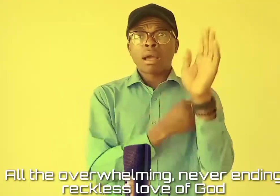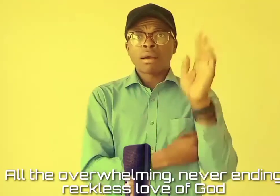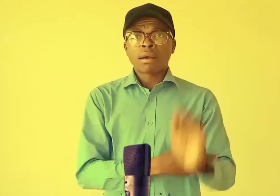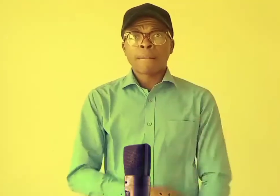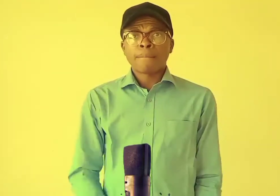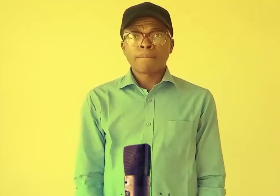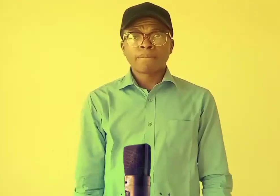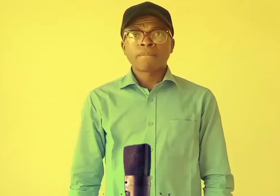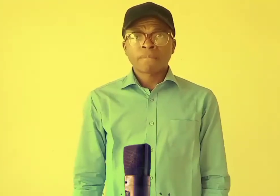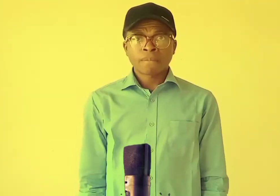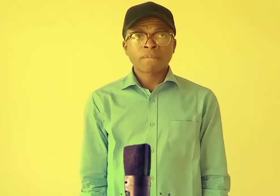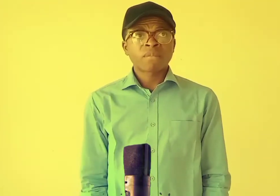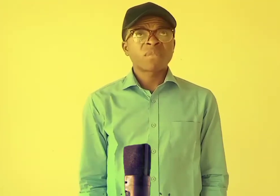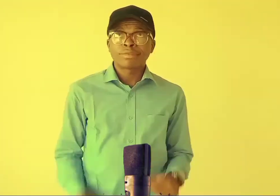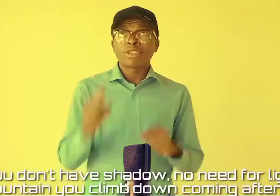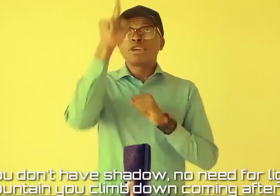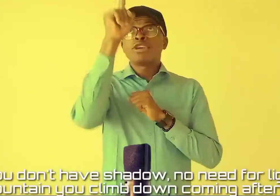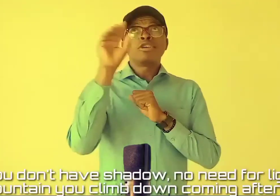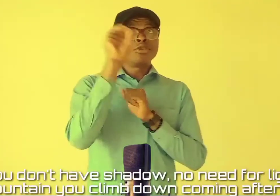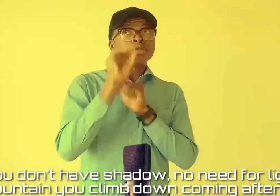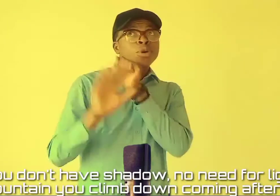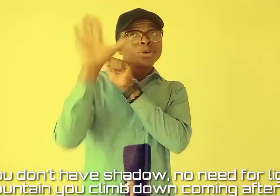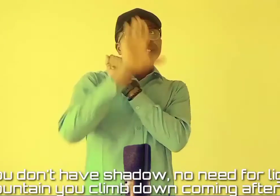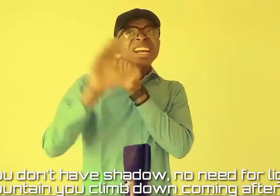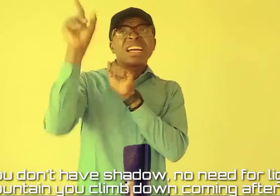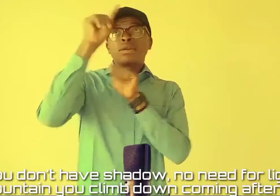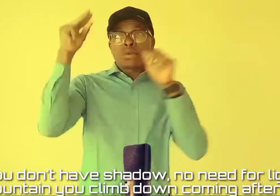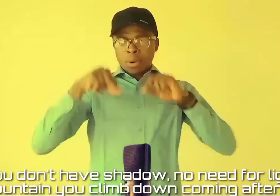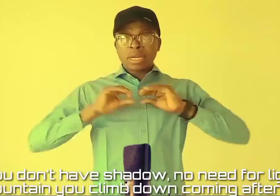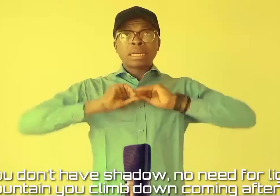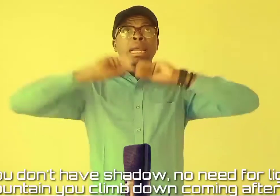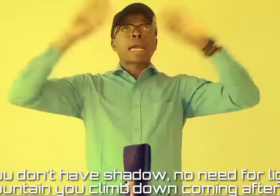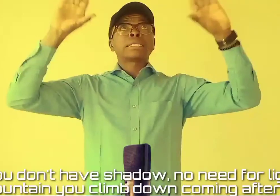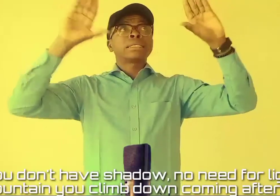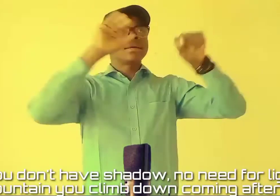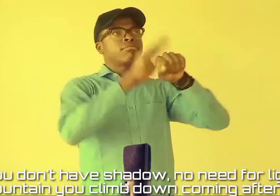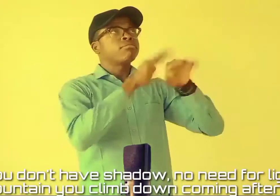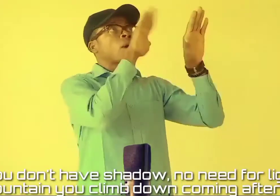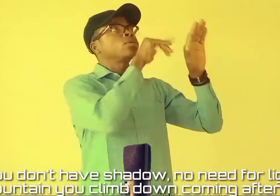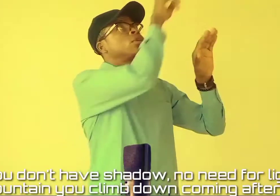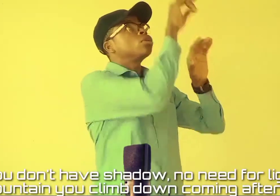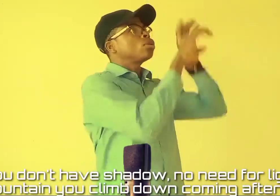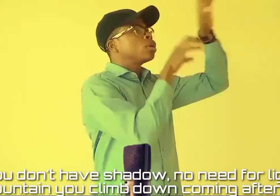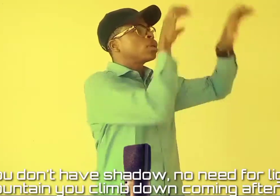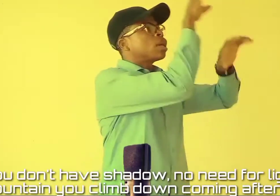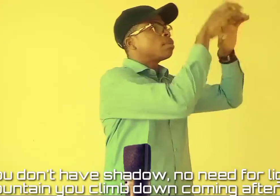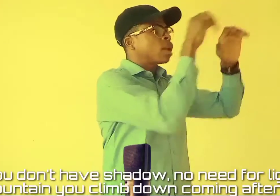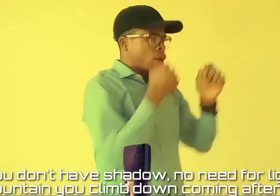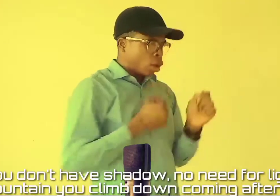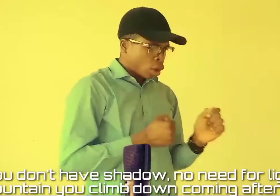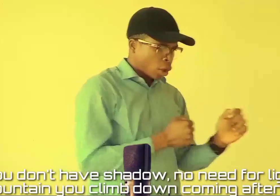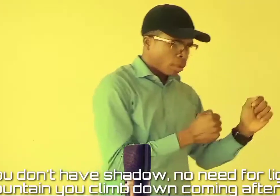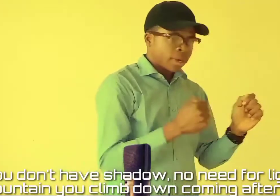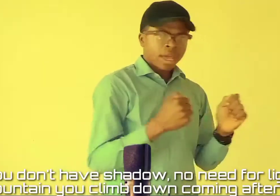God. You know, get shadow, you know, go light up. Mountain nine, you climb up. Coming after